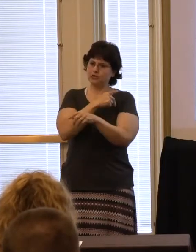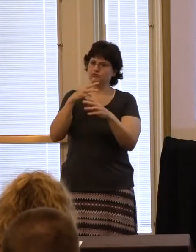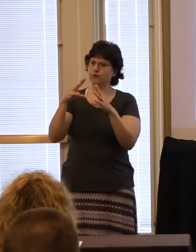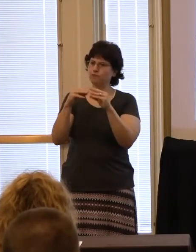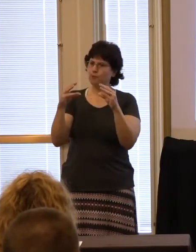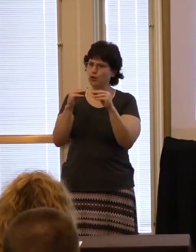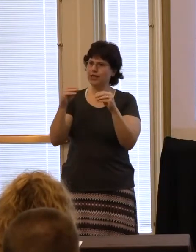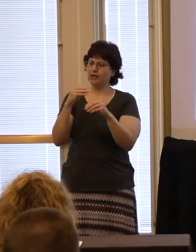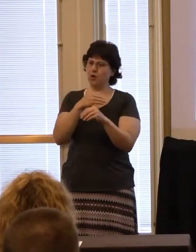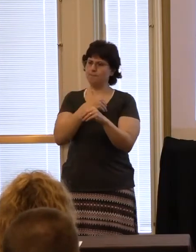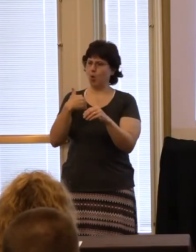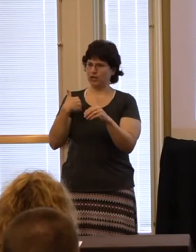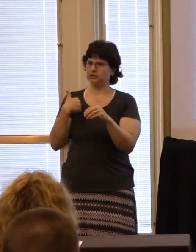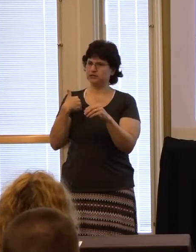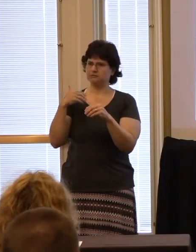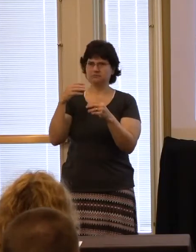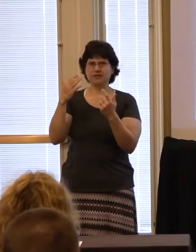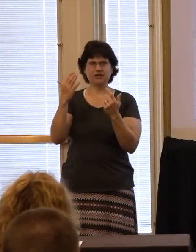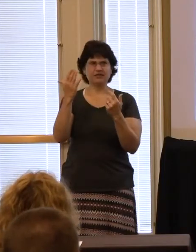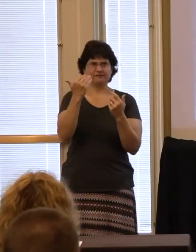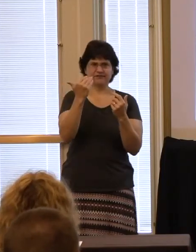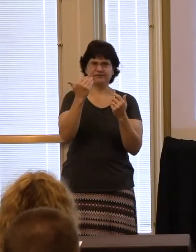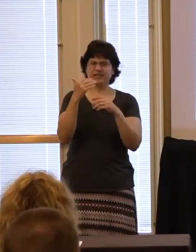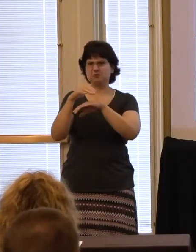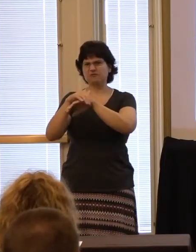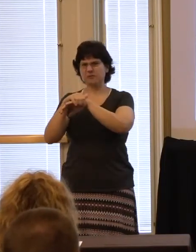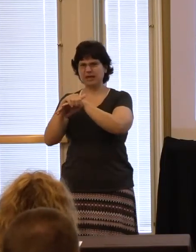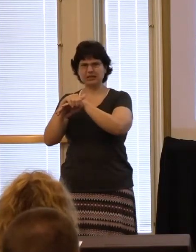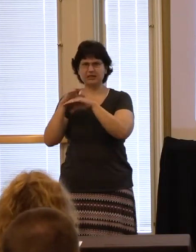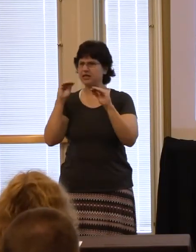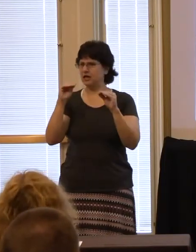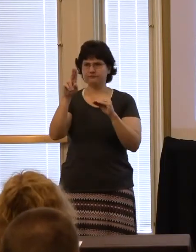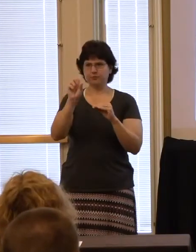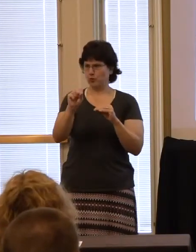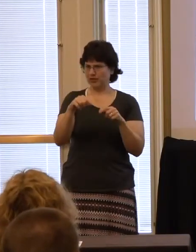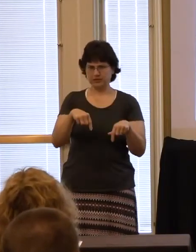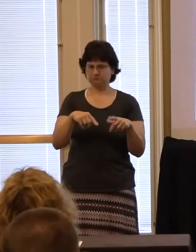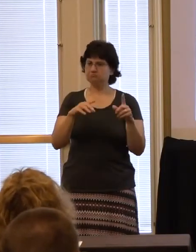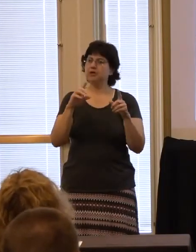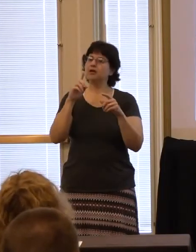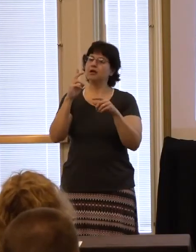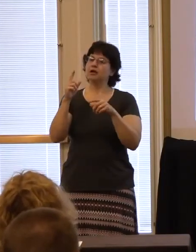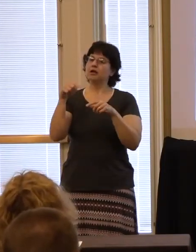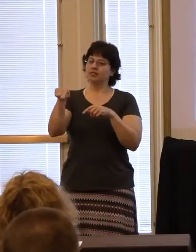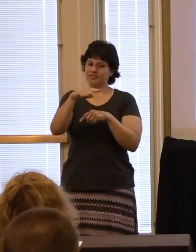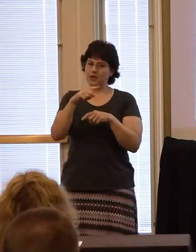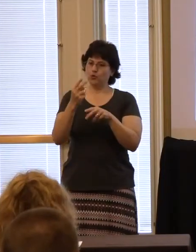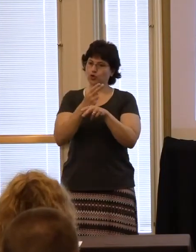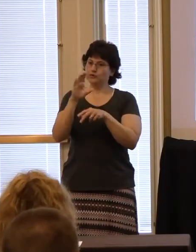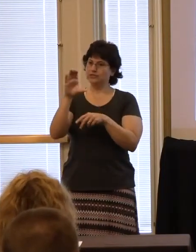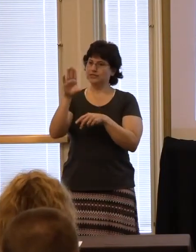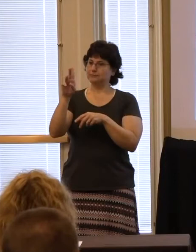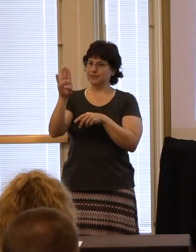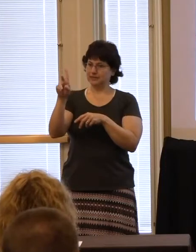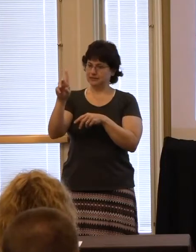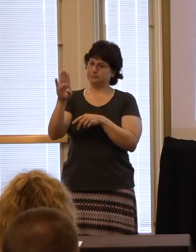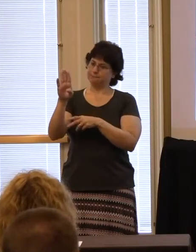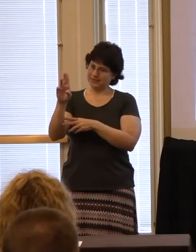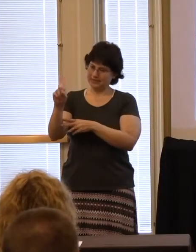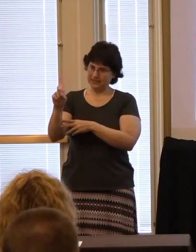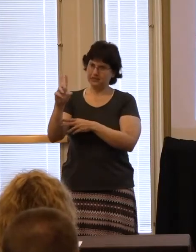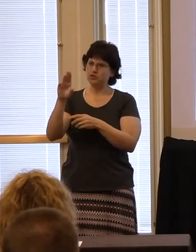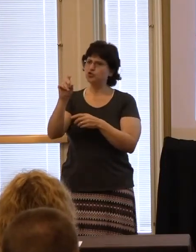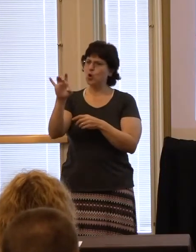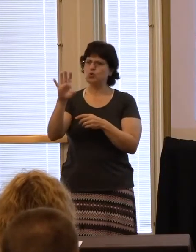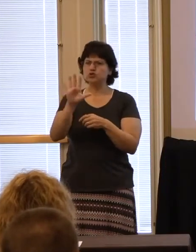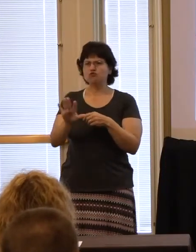Romania or Poland. 15 patients were from England. None of the patients were in the US. They were using CBD,